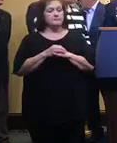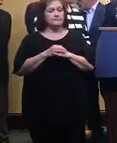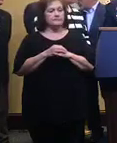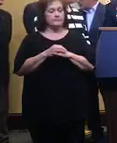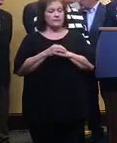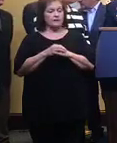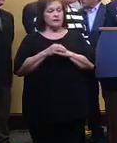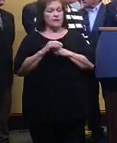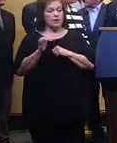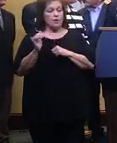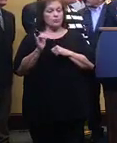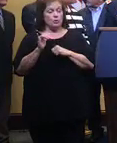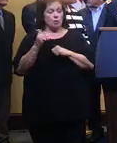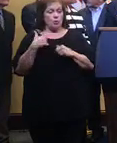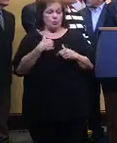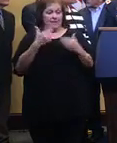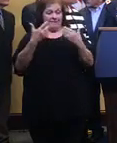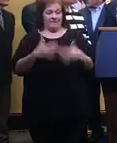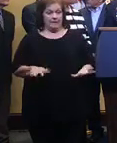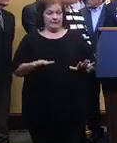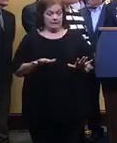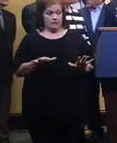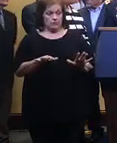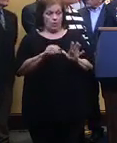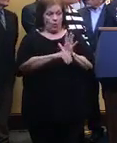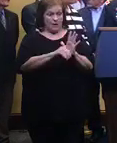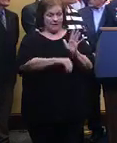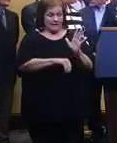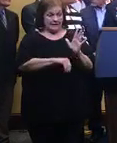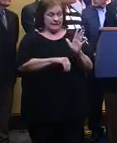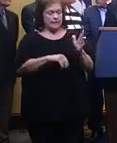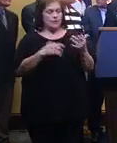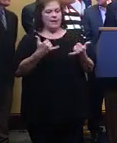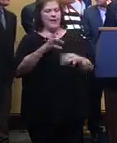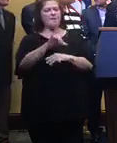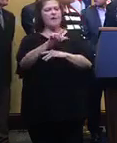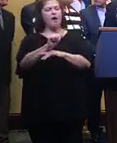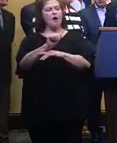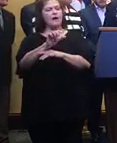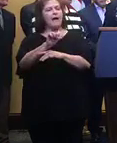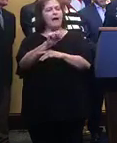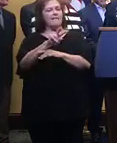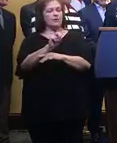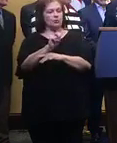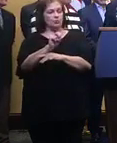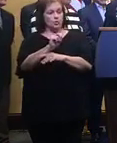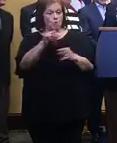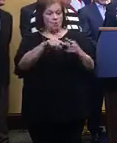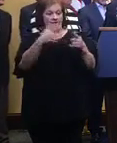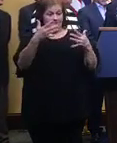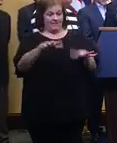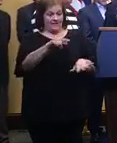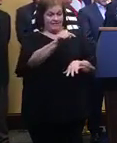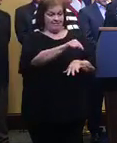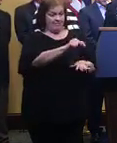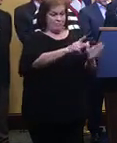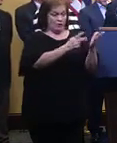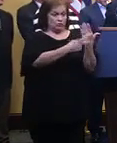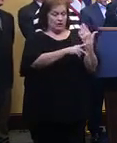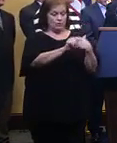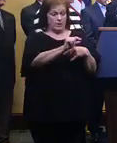we finish Orleans, we'll be moving, well, we have Florida Avenue right now, and when we finish that one